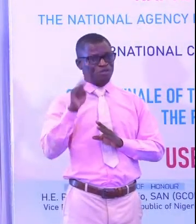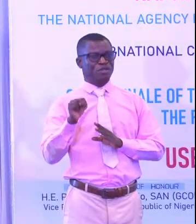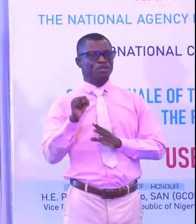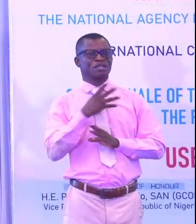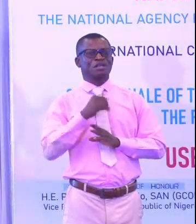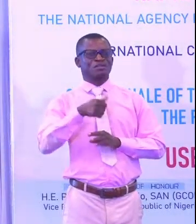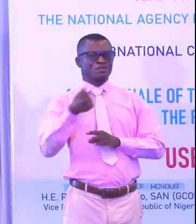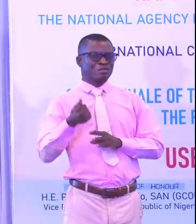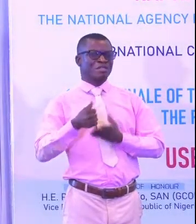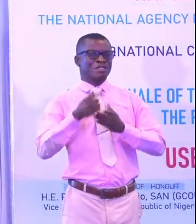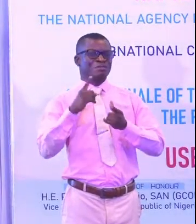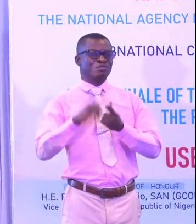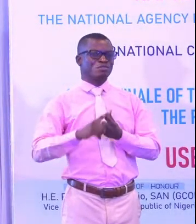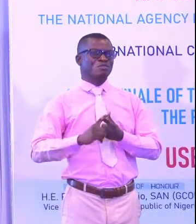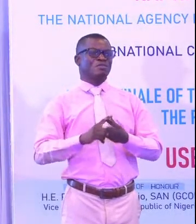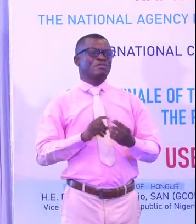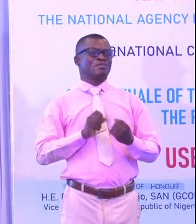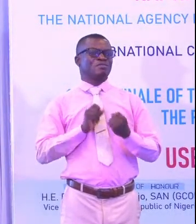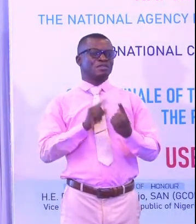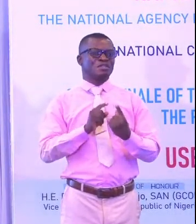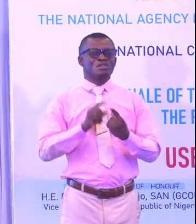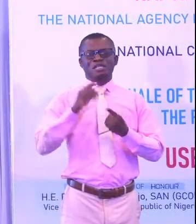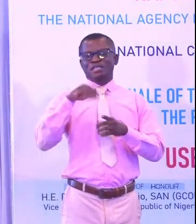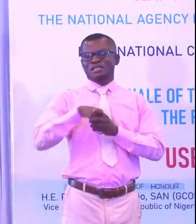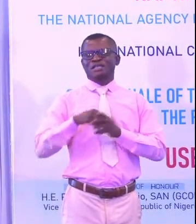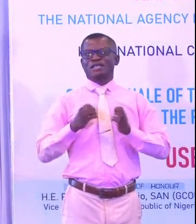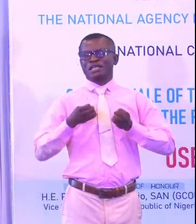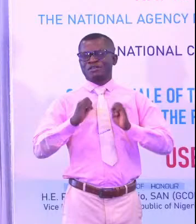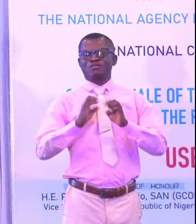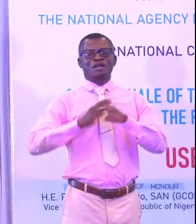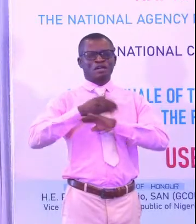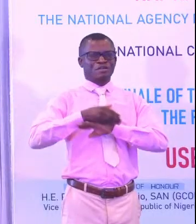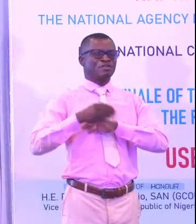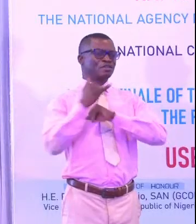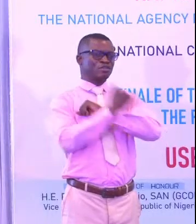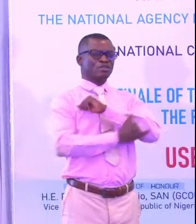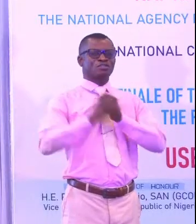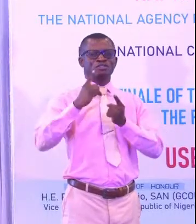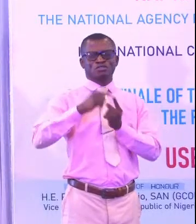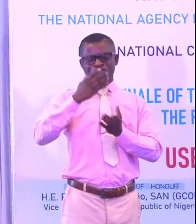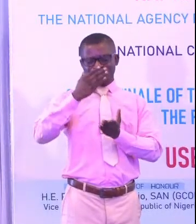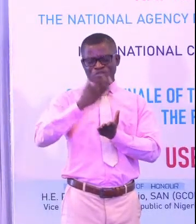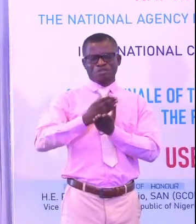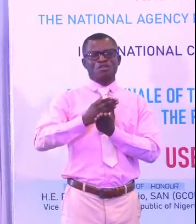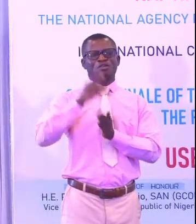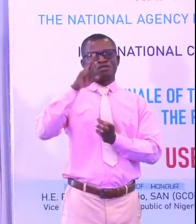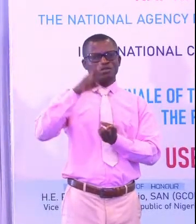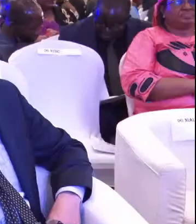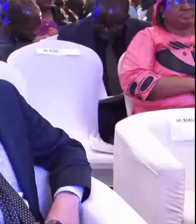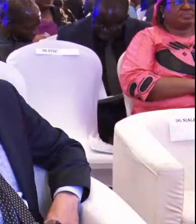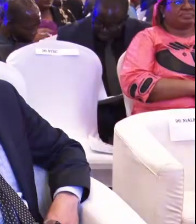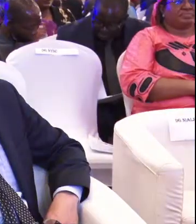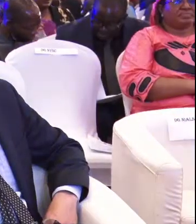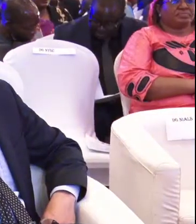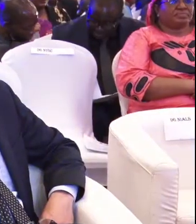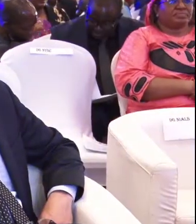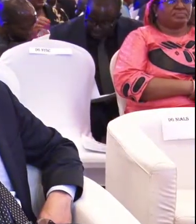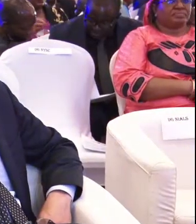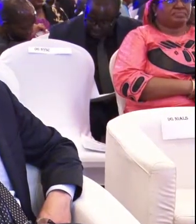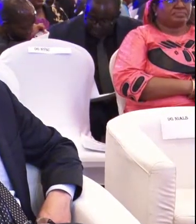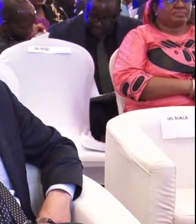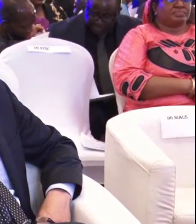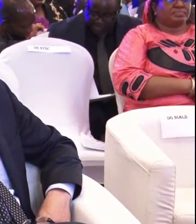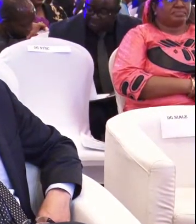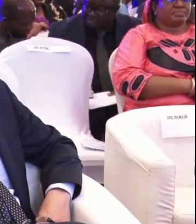combining forces to amplify efforts across the country to curb trafficking, prosecute traffickers, and protect